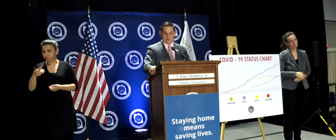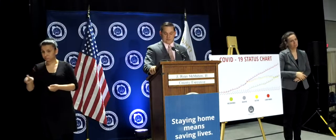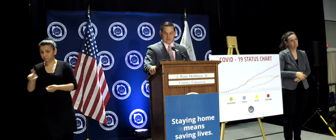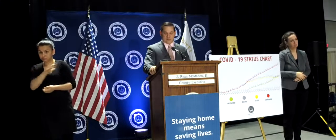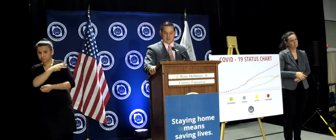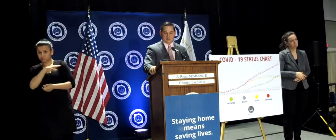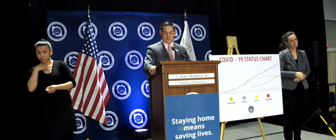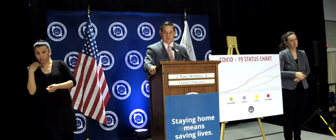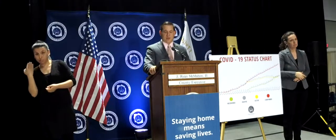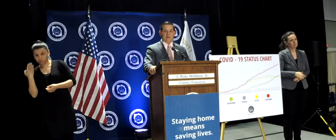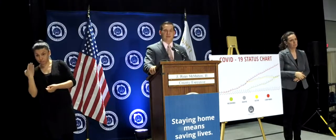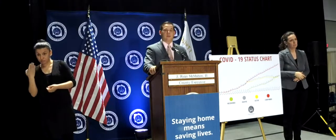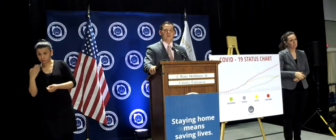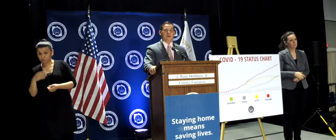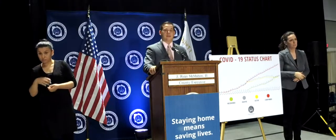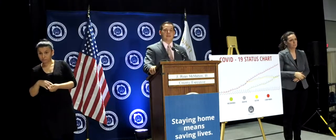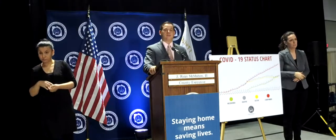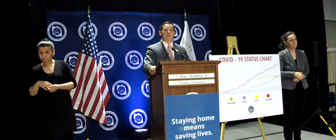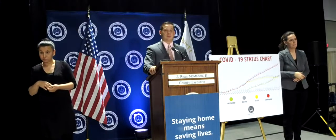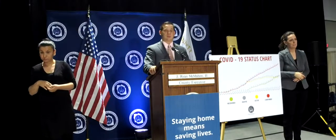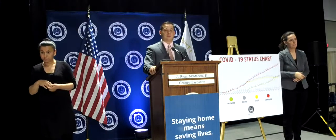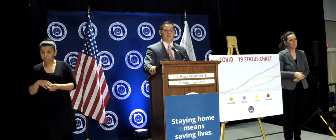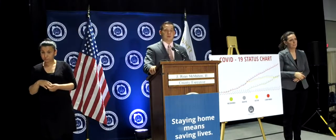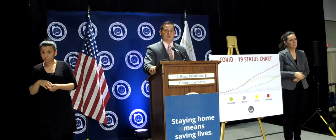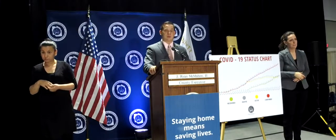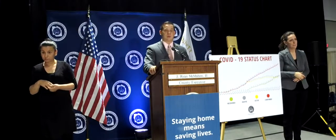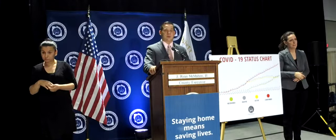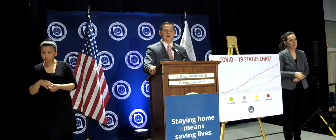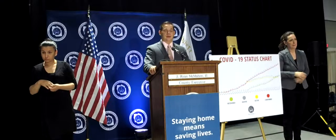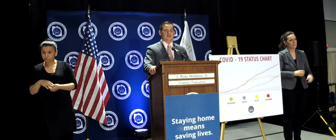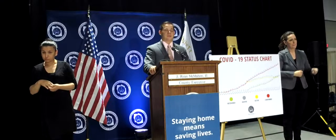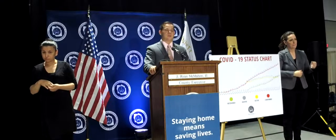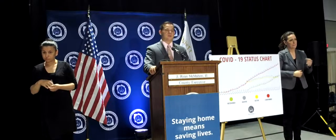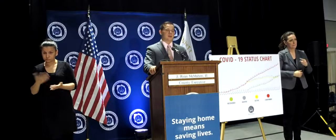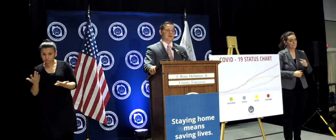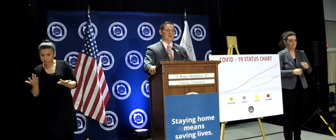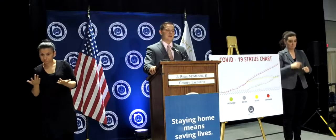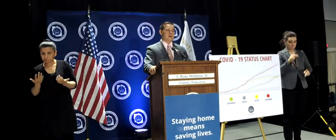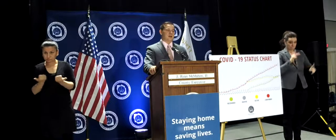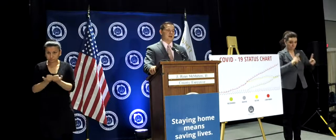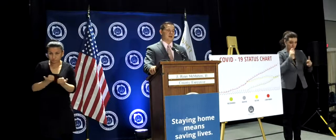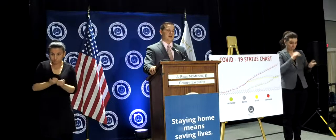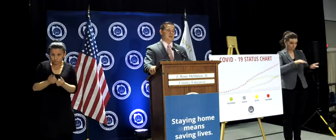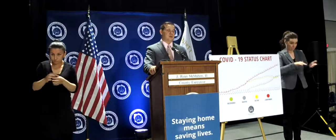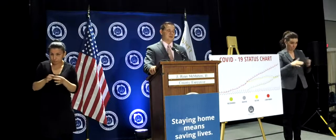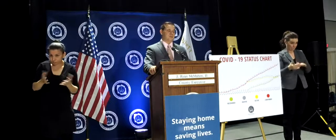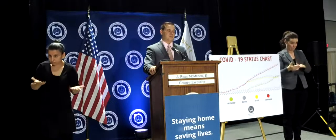I would say 10 of them had symptoms. You know, they not symptoms. They had